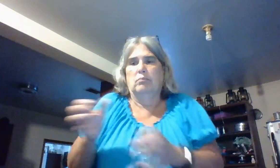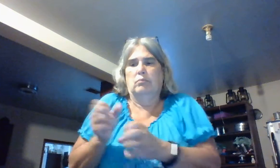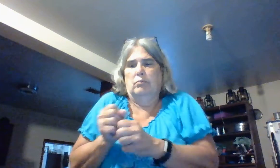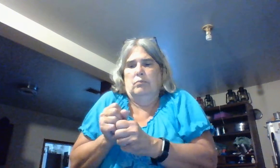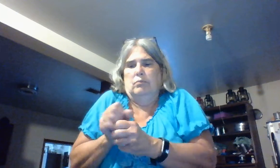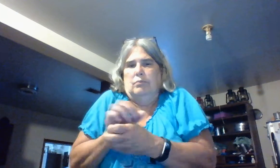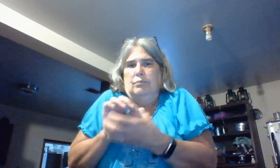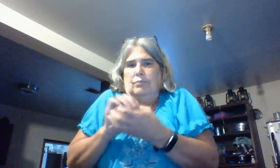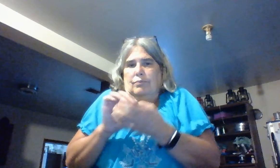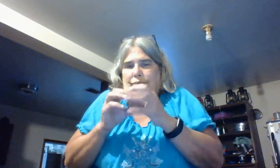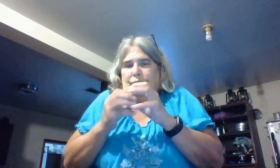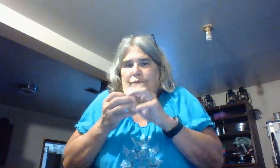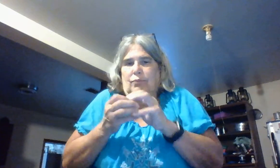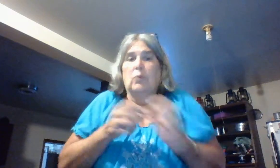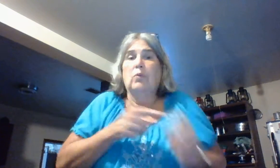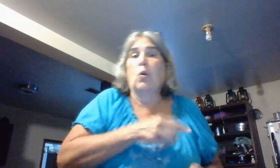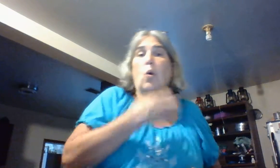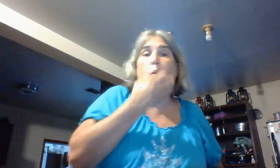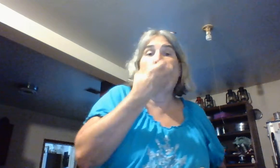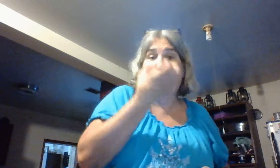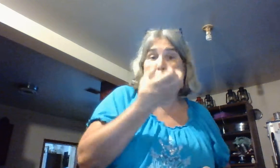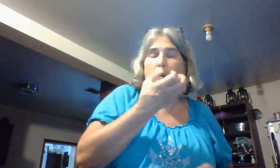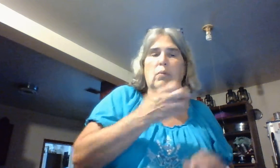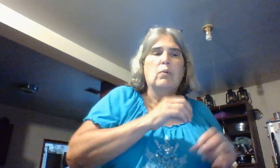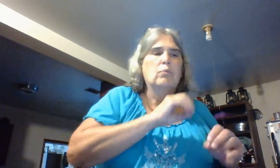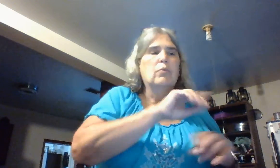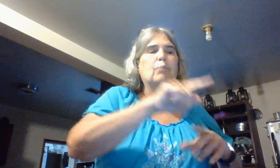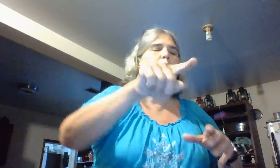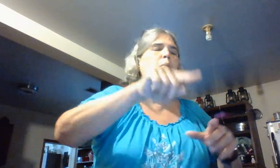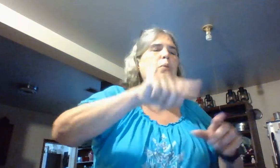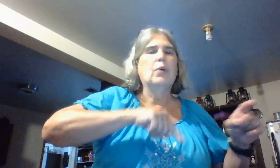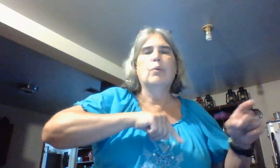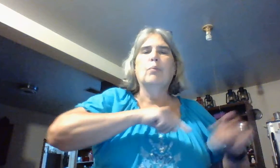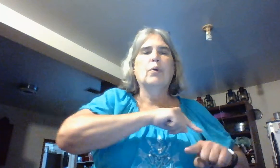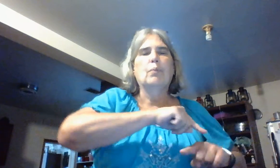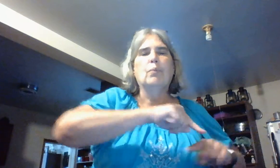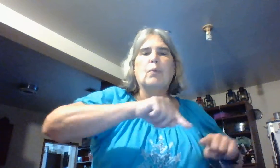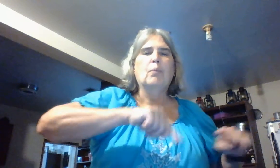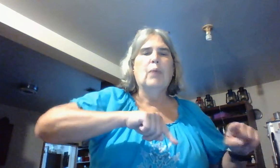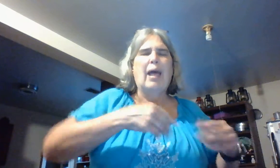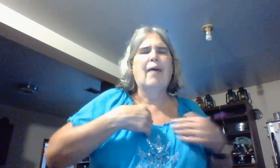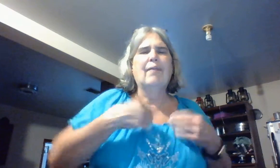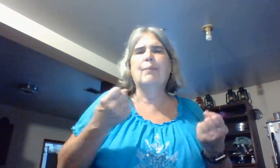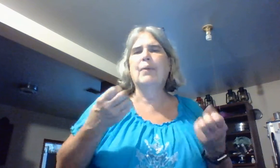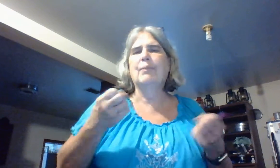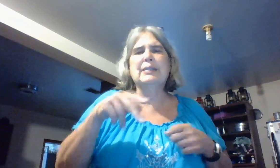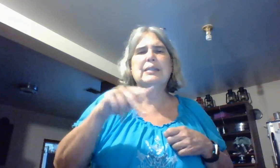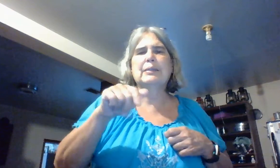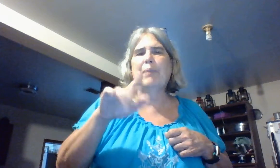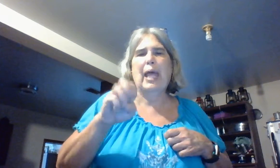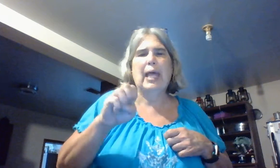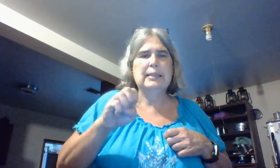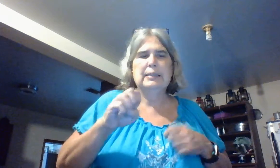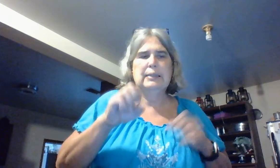The warm ones are just all over the place. And they've got all this space between them. Now, if you look at